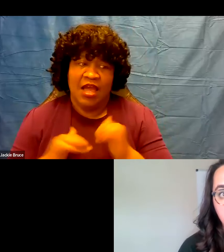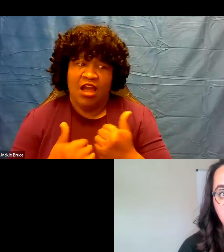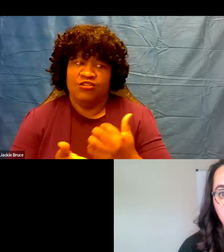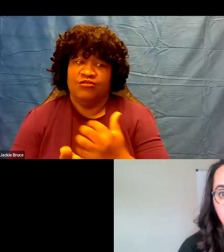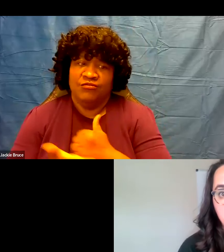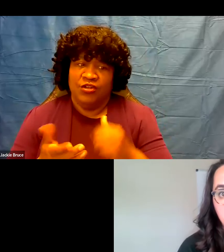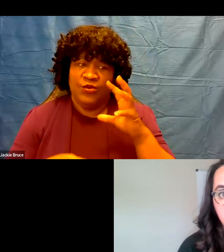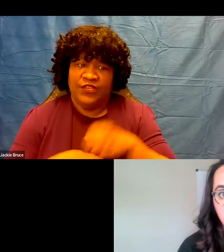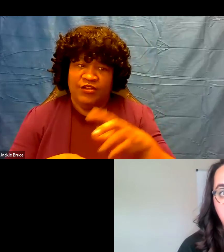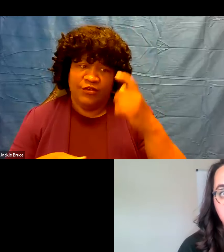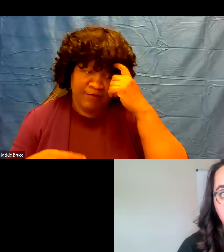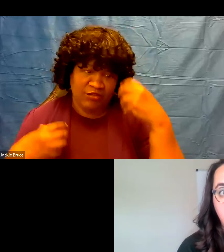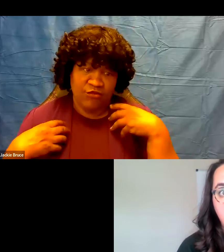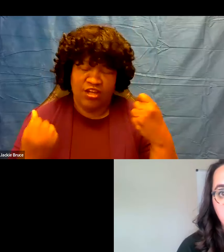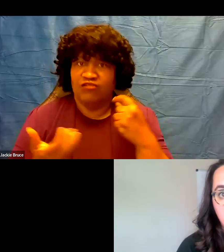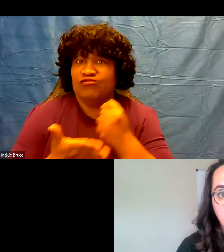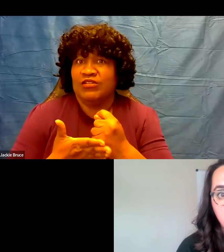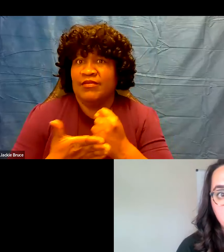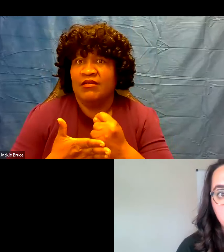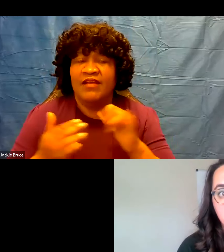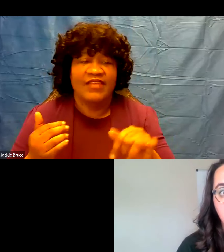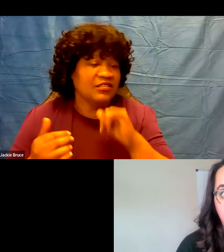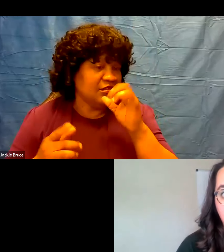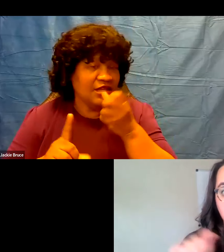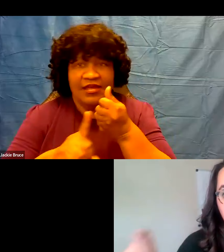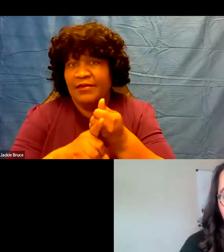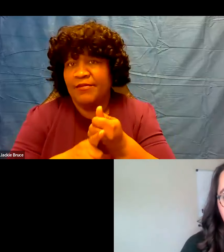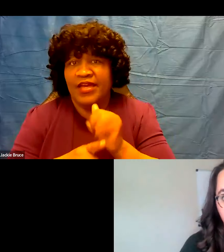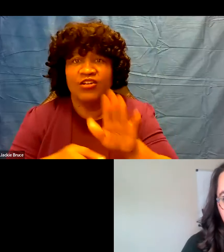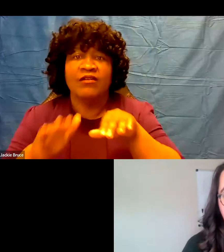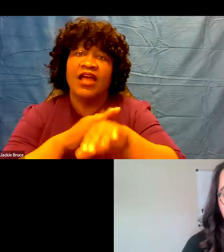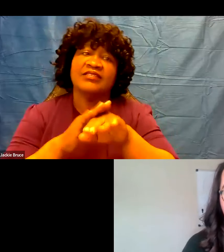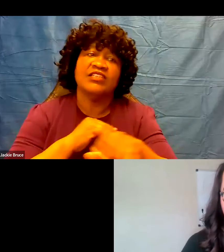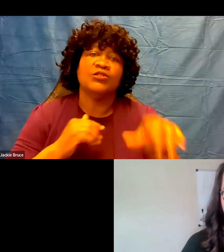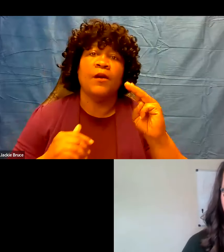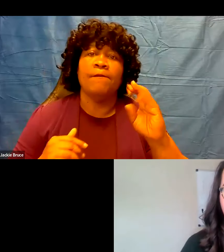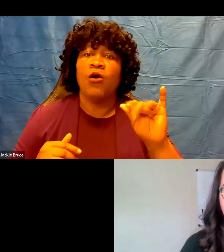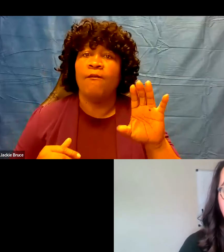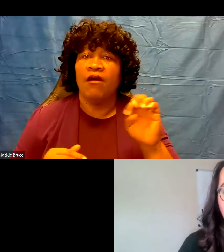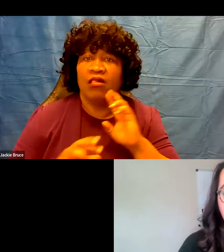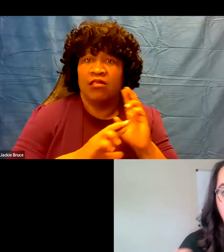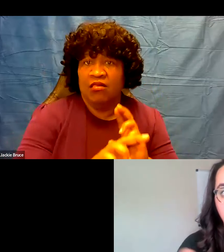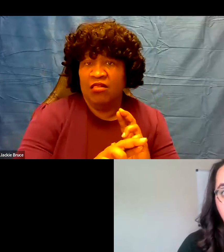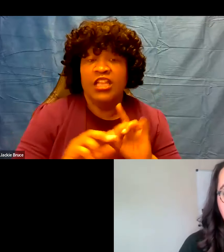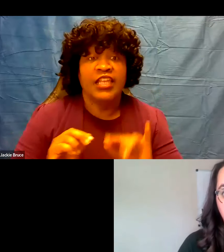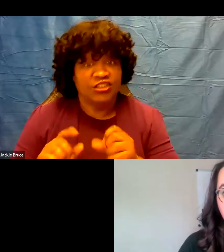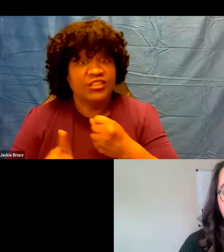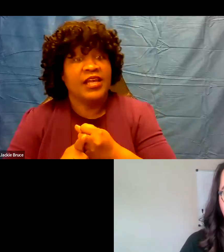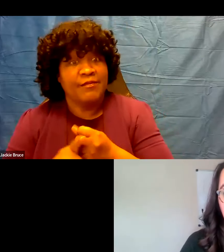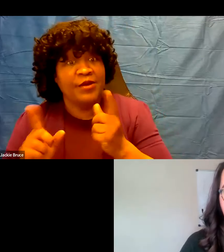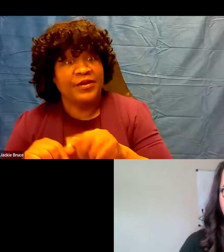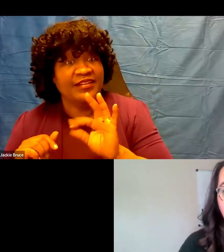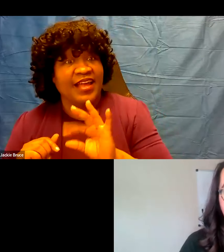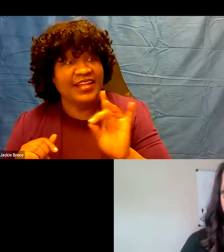health treatment, because that should not impact your access to mobile response. It should impact when 988 tells